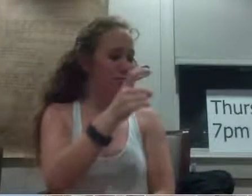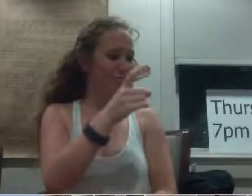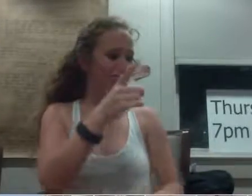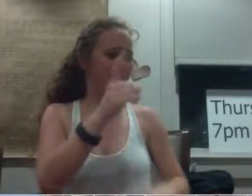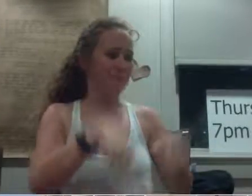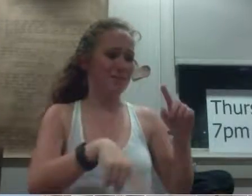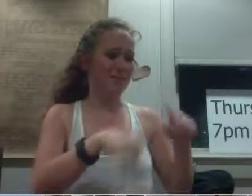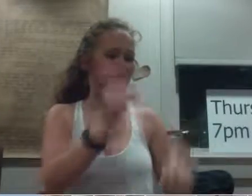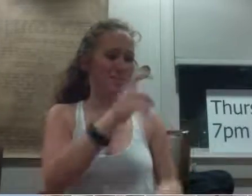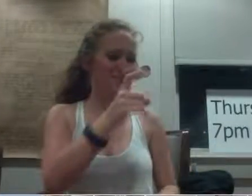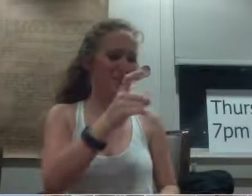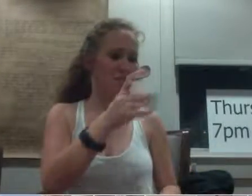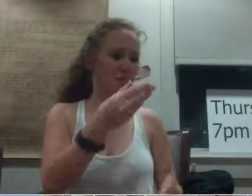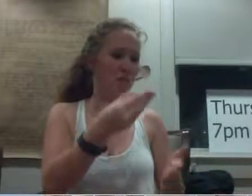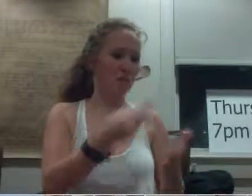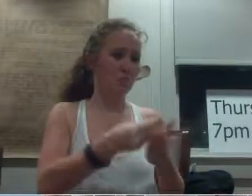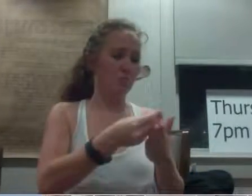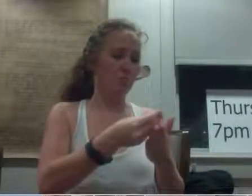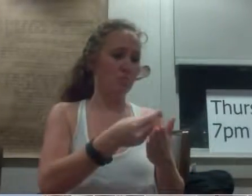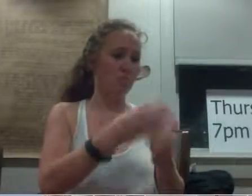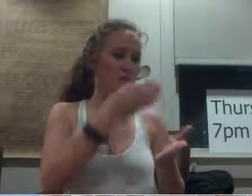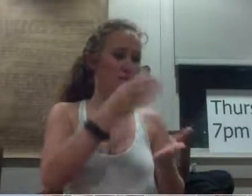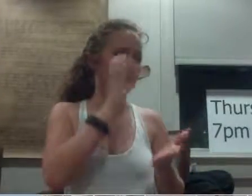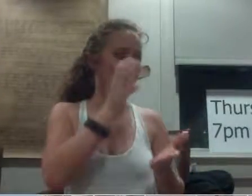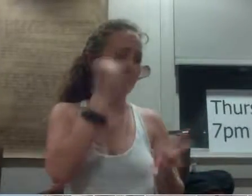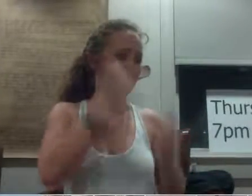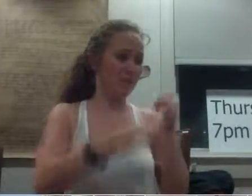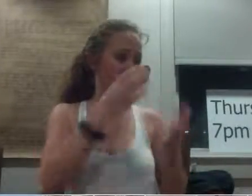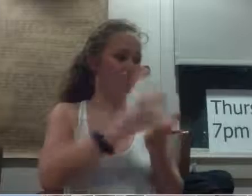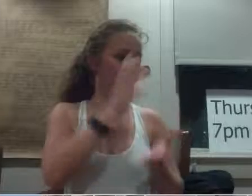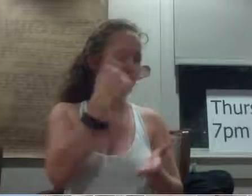So will you invest in my lemonade stand? No. You need to